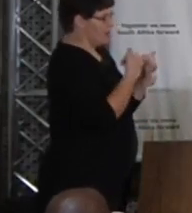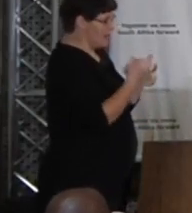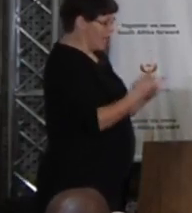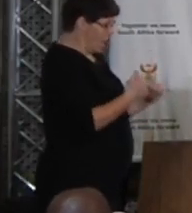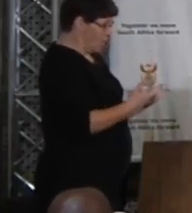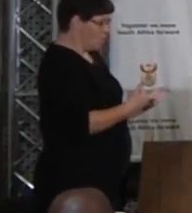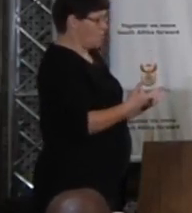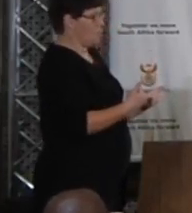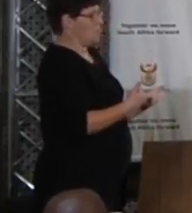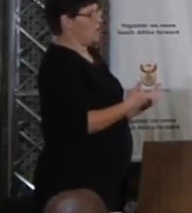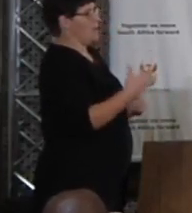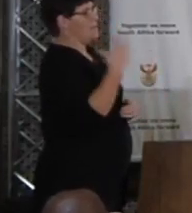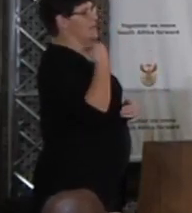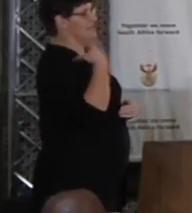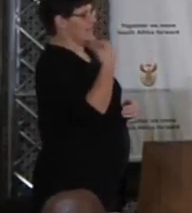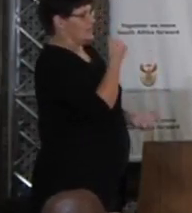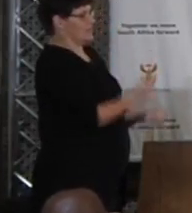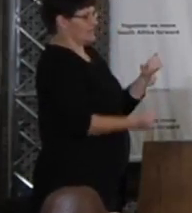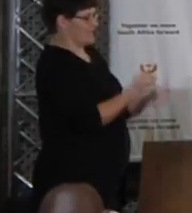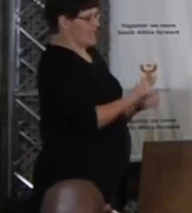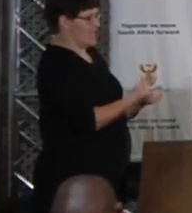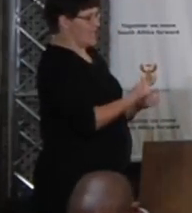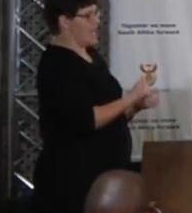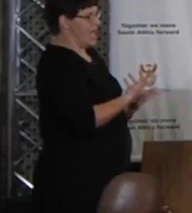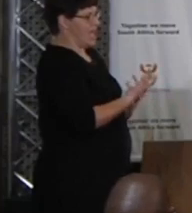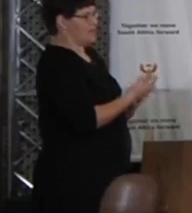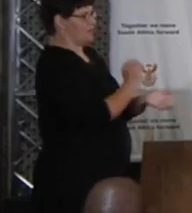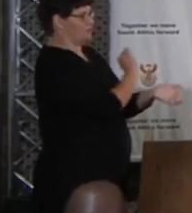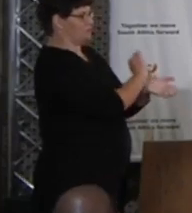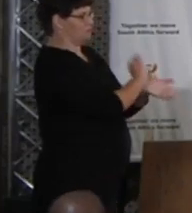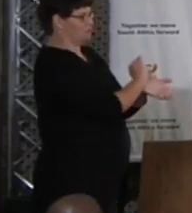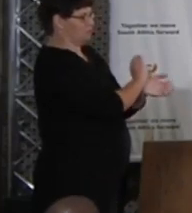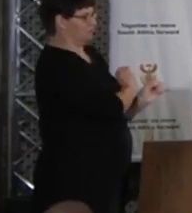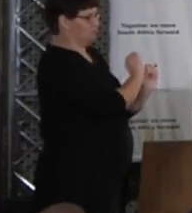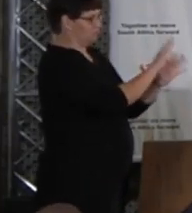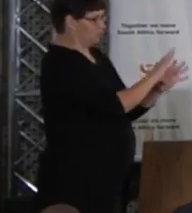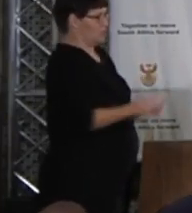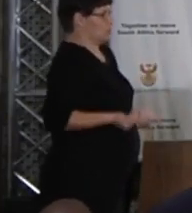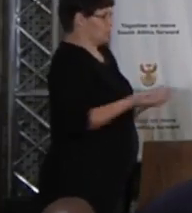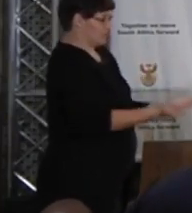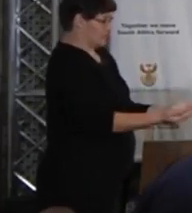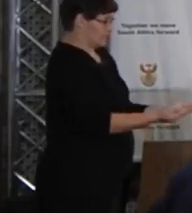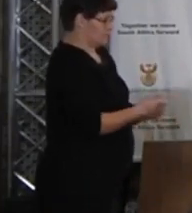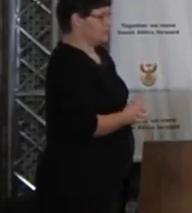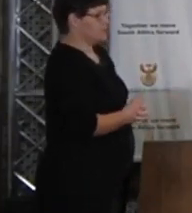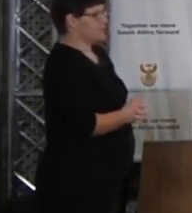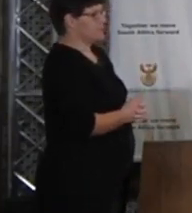call upon the Minister of Justice and Correctional Services, to come and